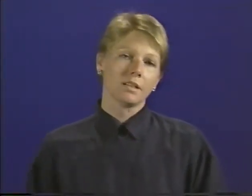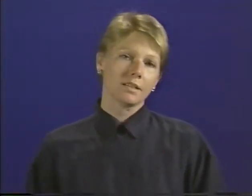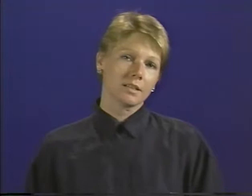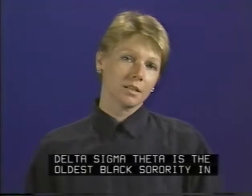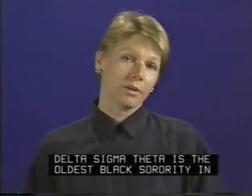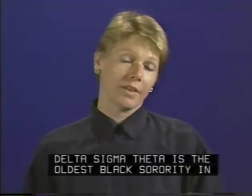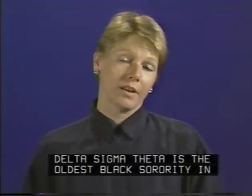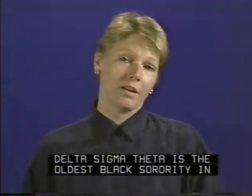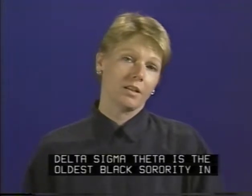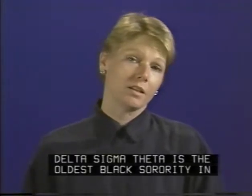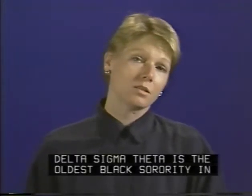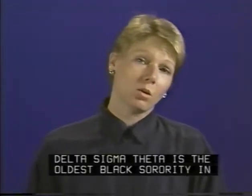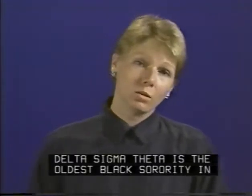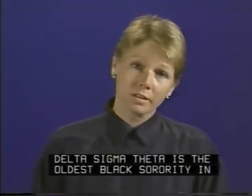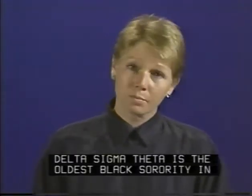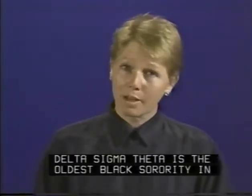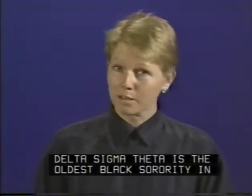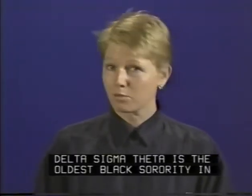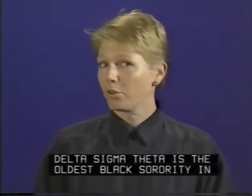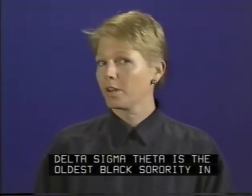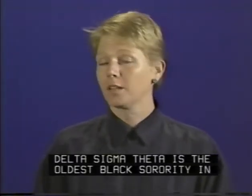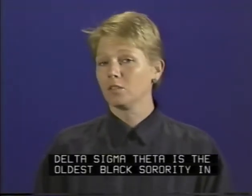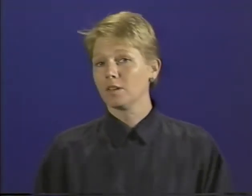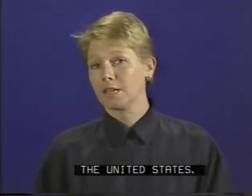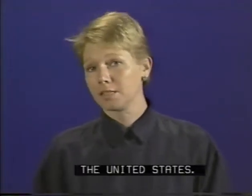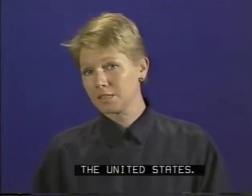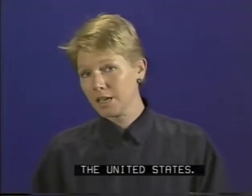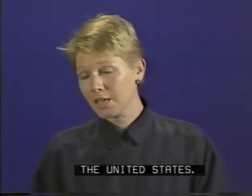Delta Sigma Theta is the oldest black sorority in the United States.